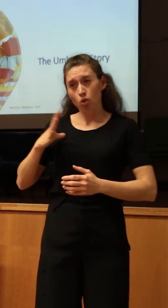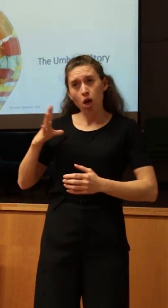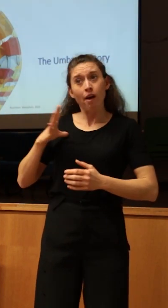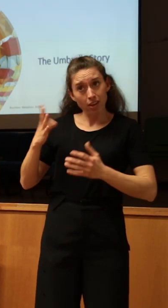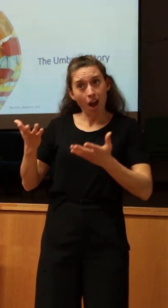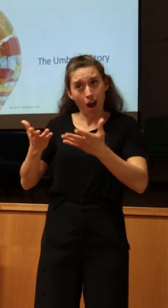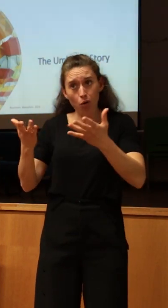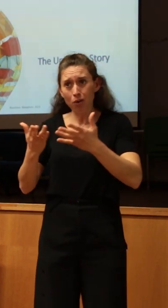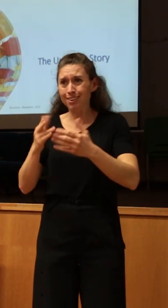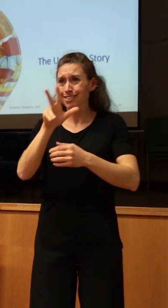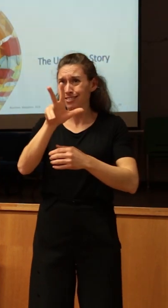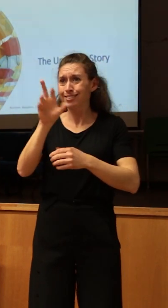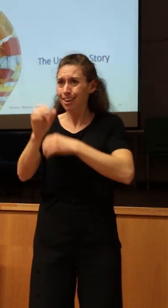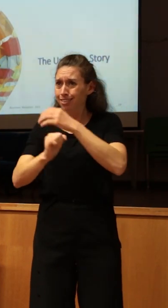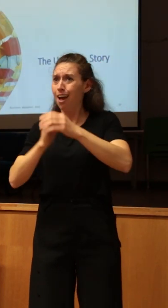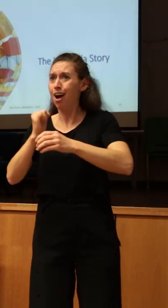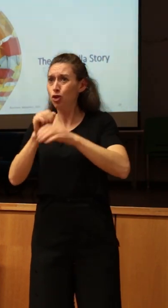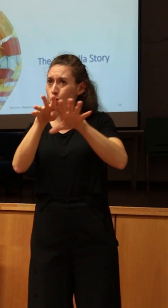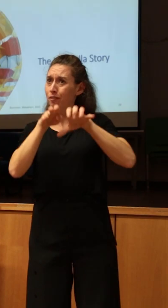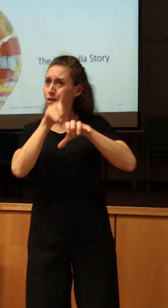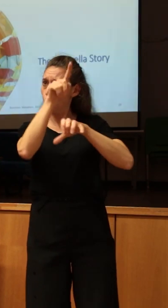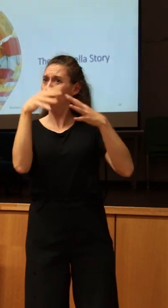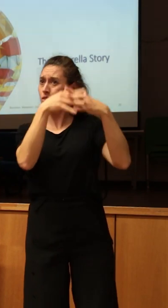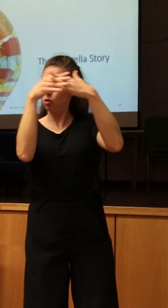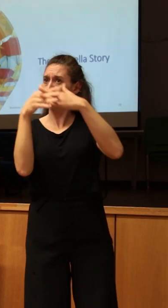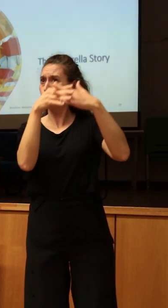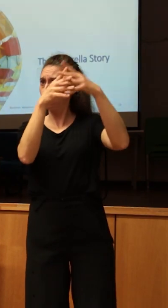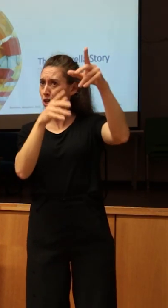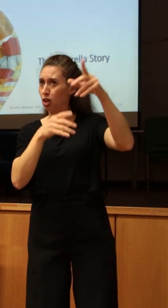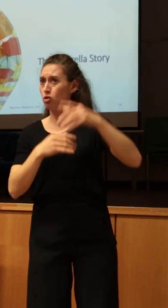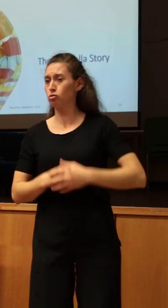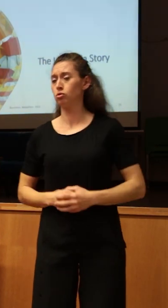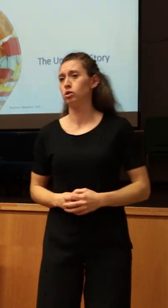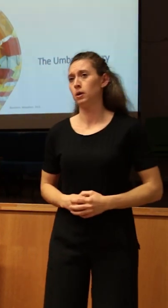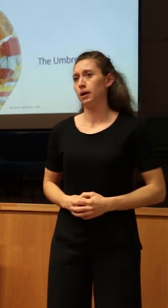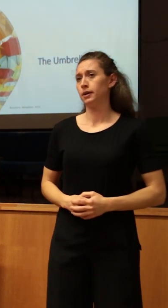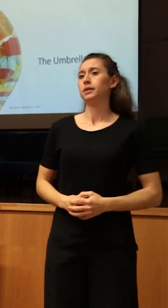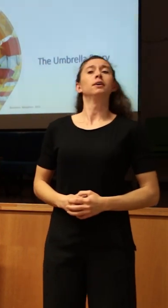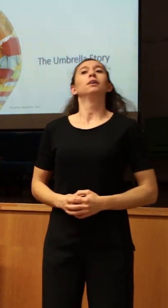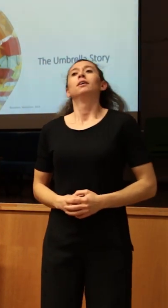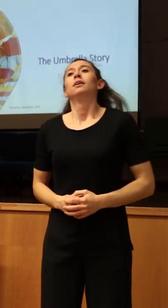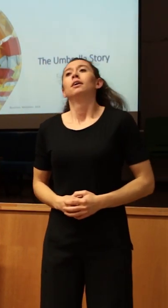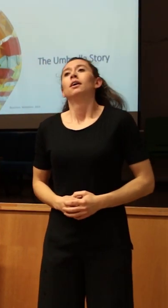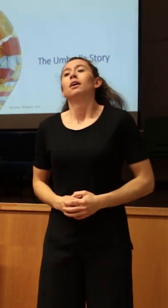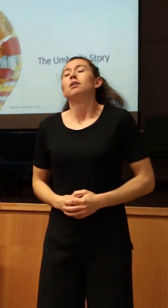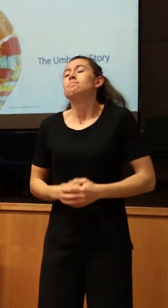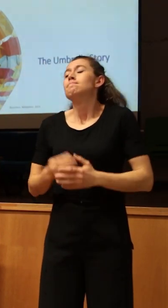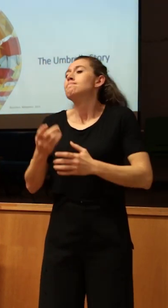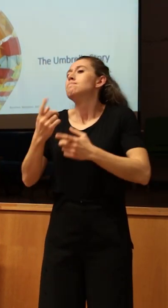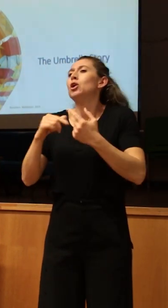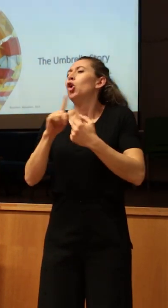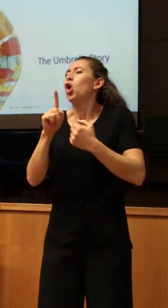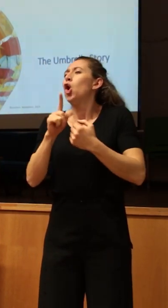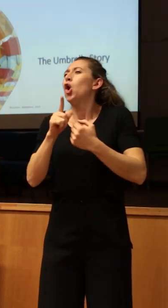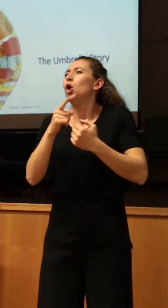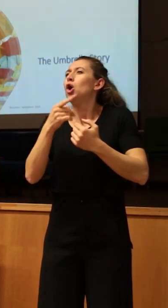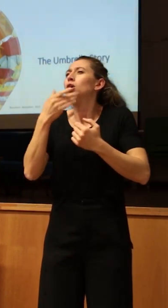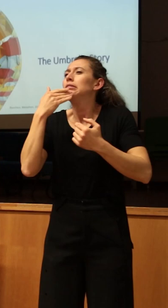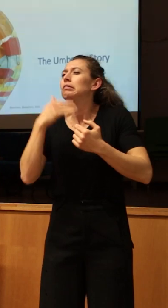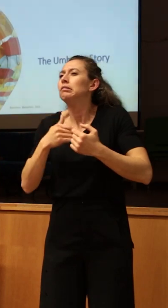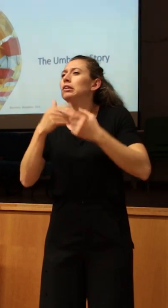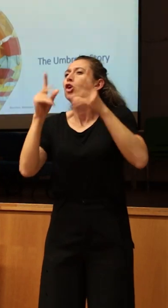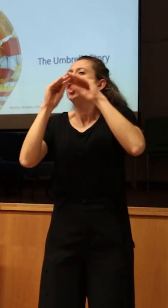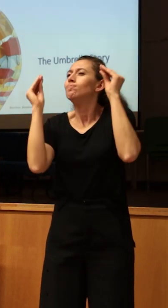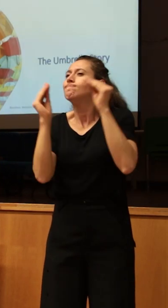me pasa, pese a que 30 años hace que vivo en Estados Unidos, I'm not getting this holistic image. No agarro la imagen